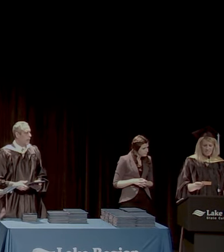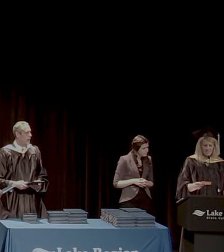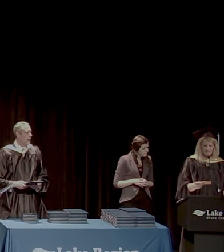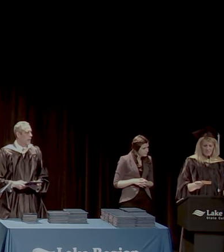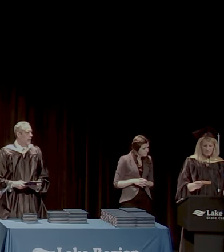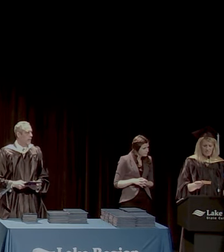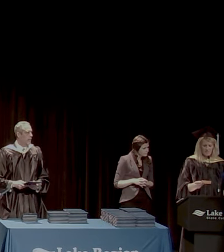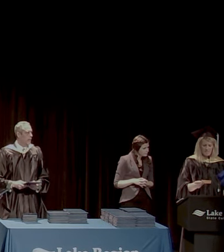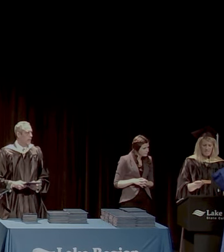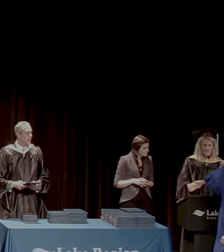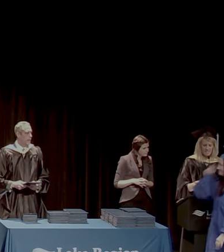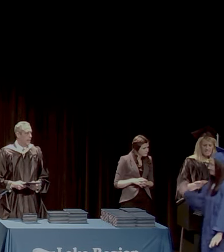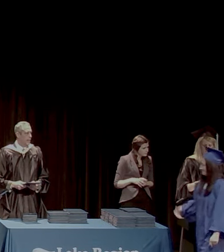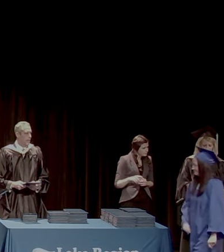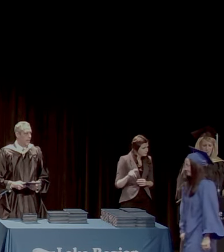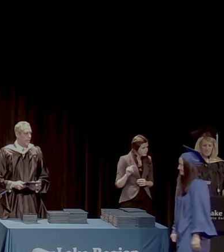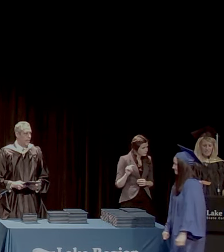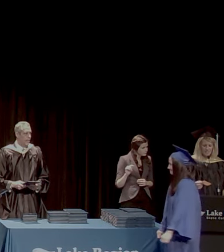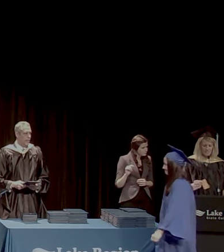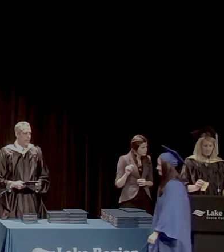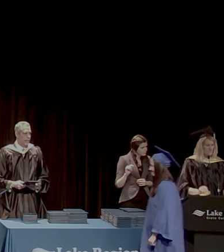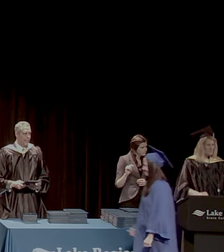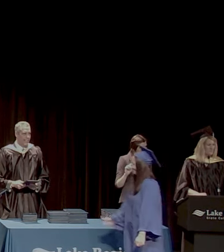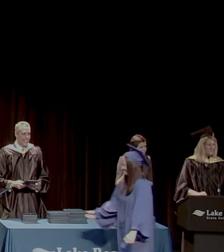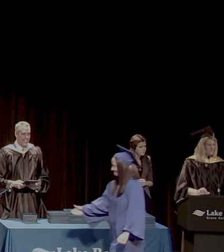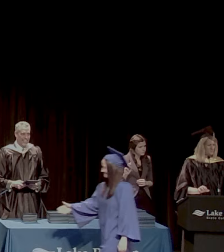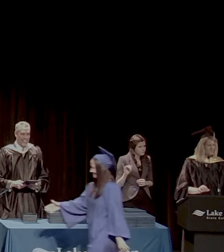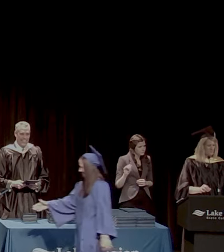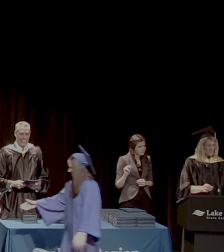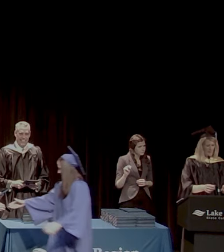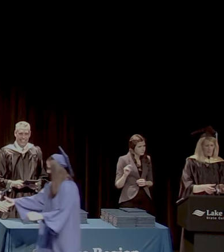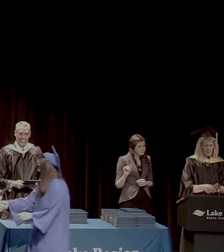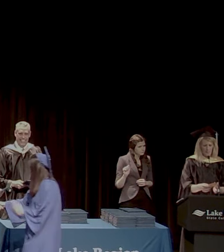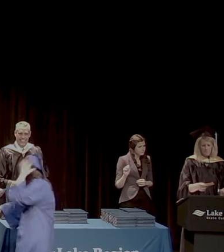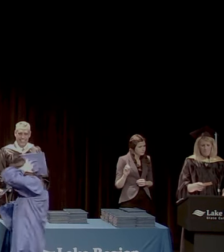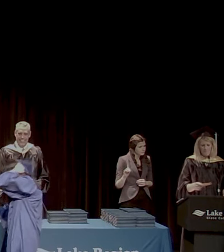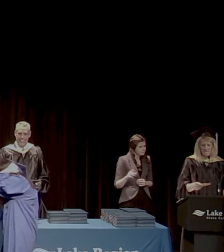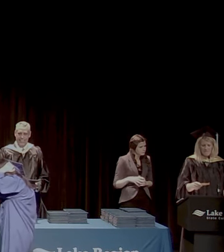Tanya Denault, Associate in Applied Science, Associate Degree Nurse.